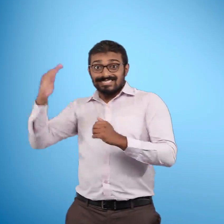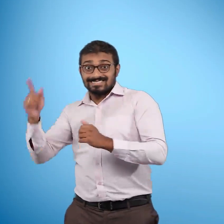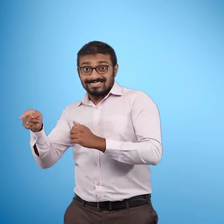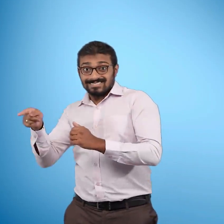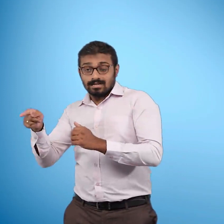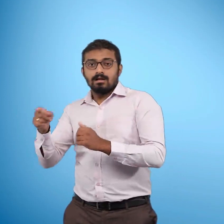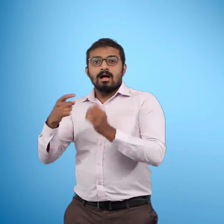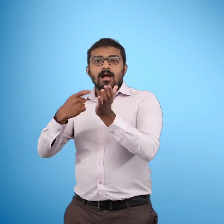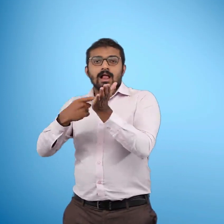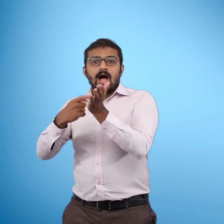Rani's house,